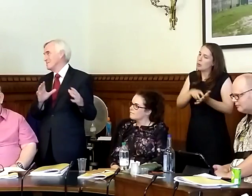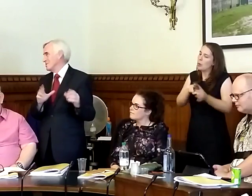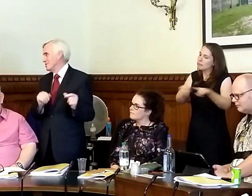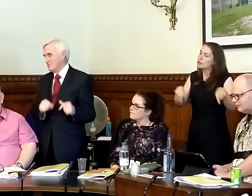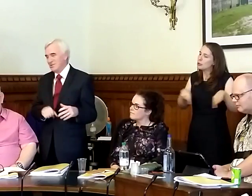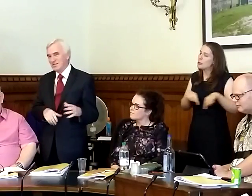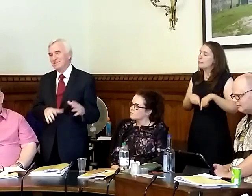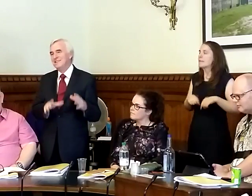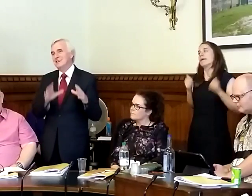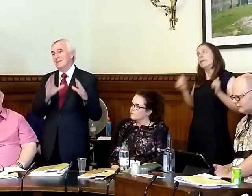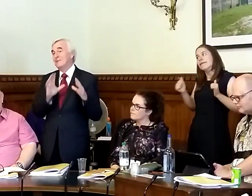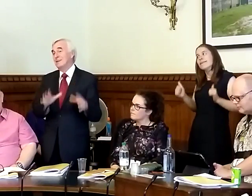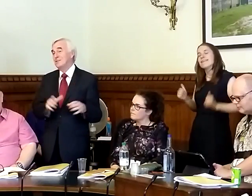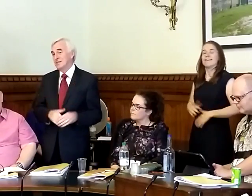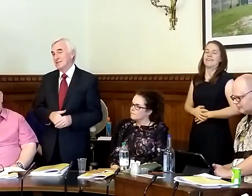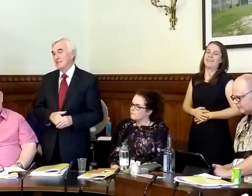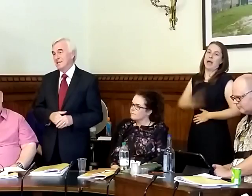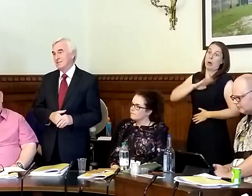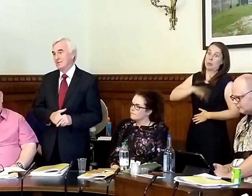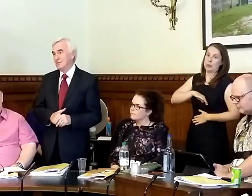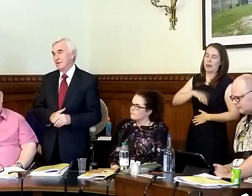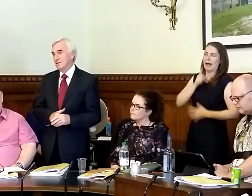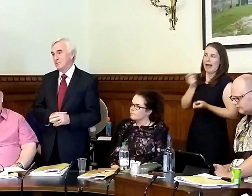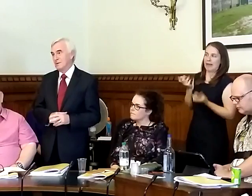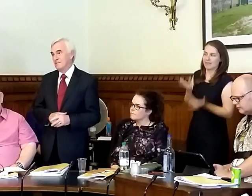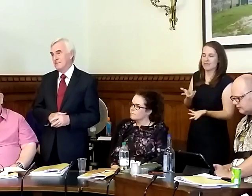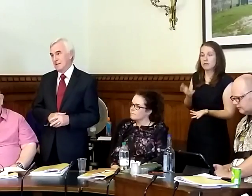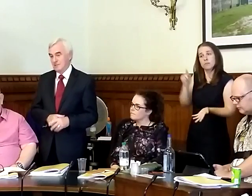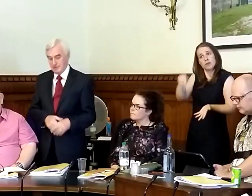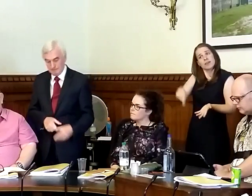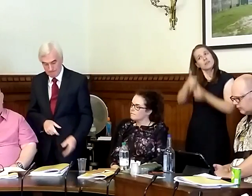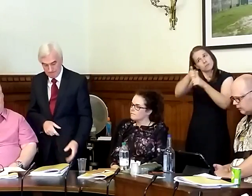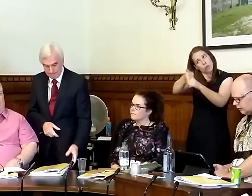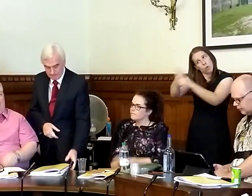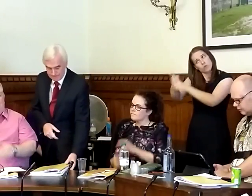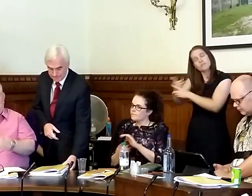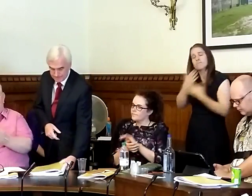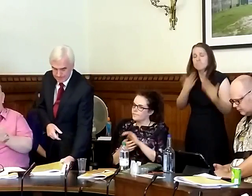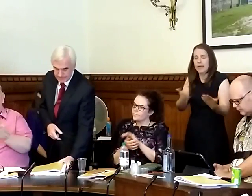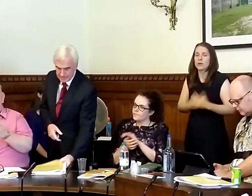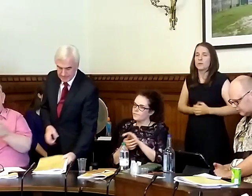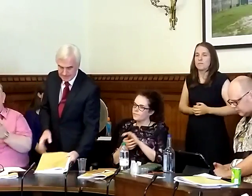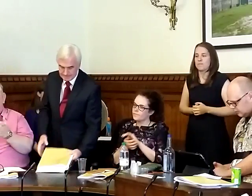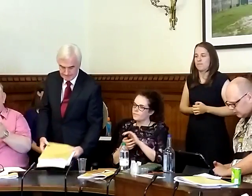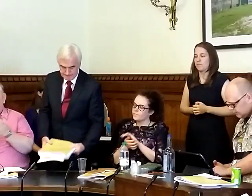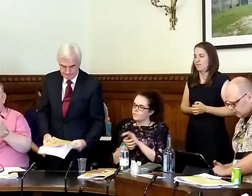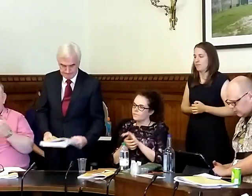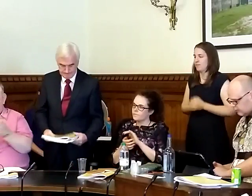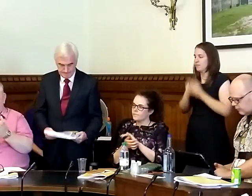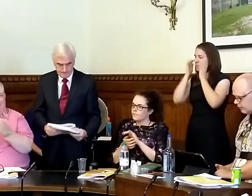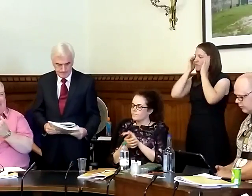that. I'm glad to make some contribution. I'm here just as an act of solidarity as well. Thanks a lot. Yeah.